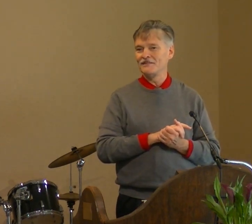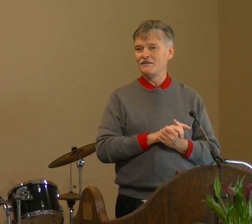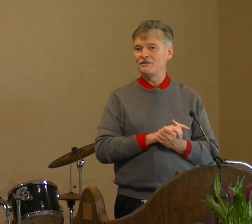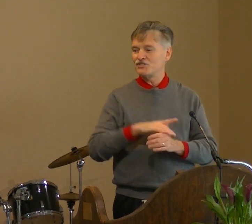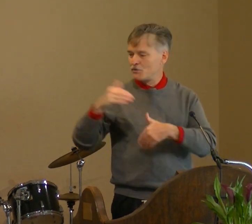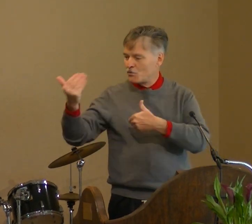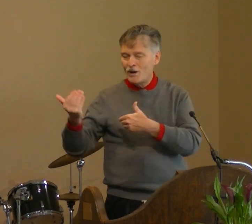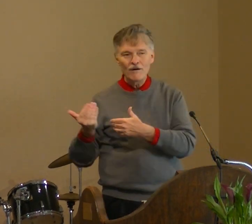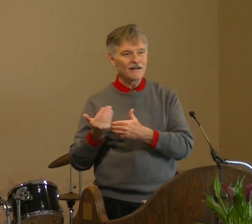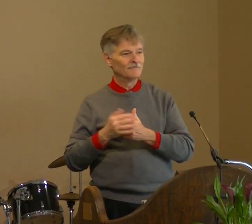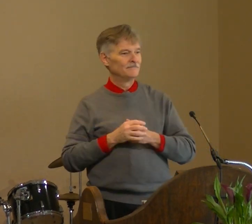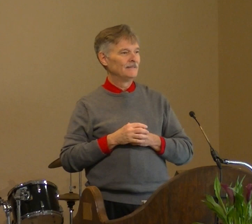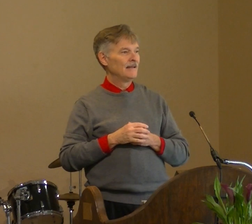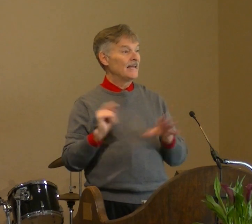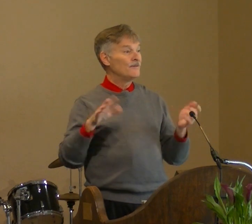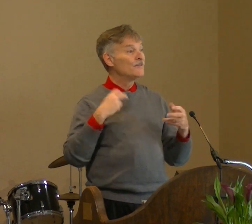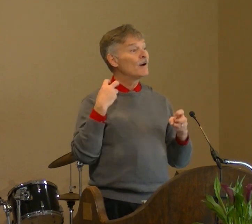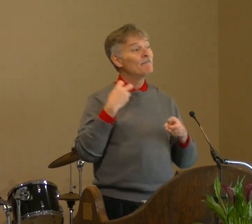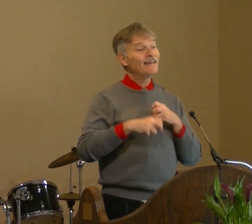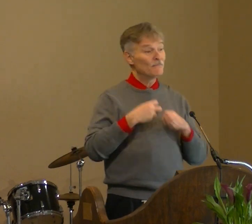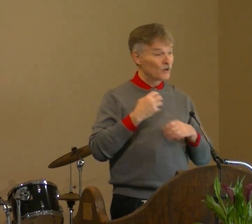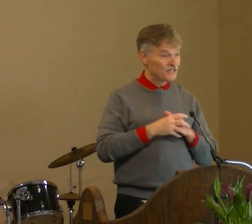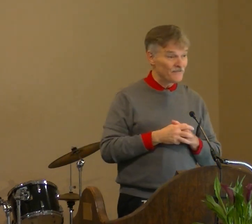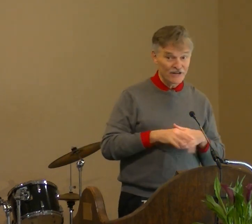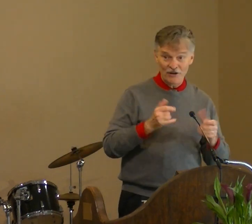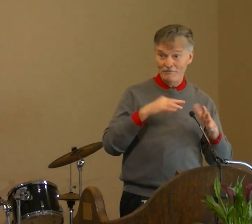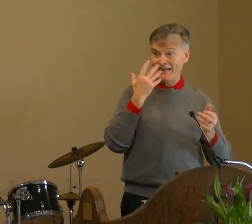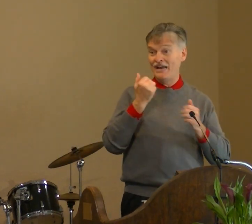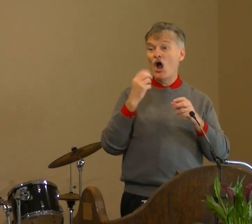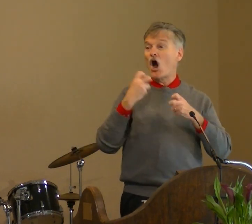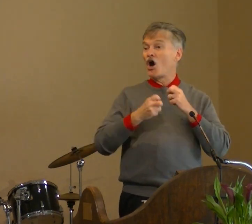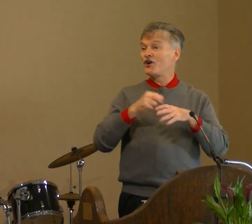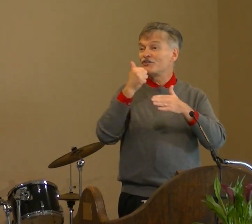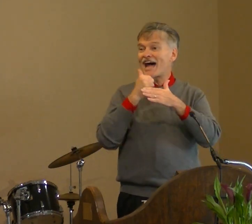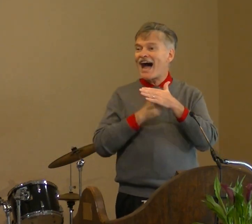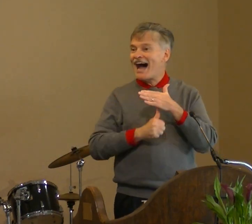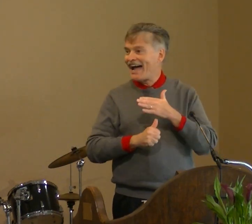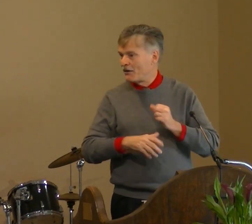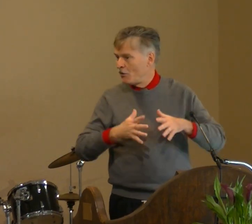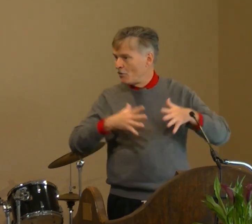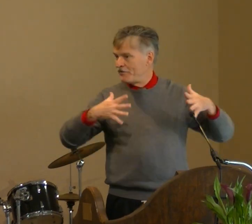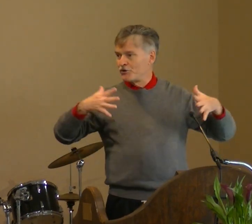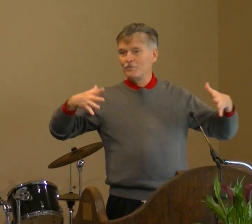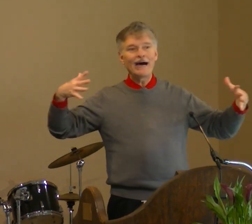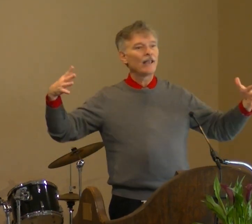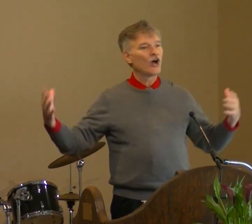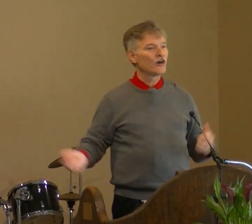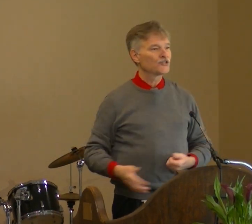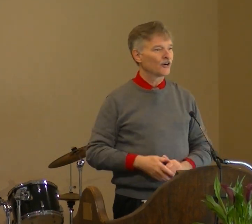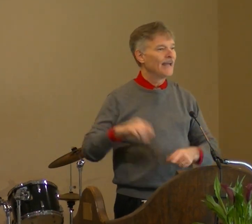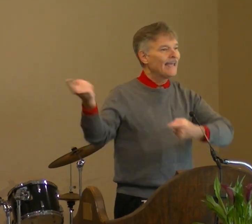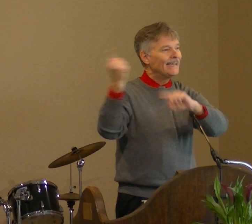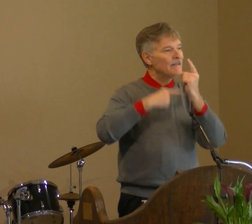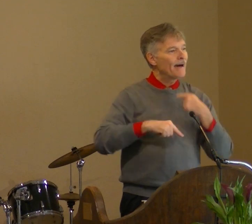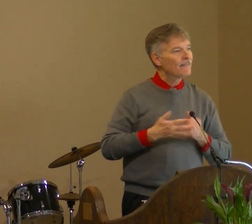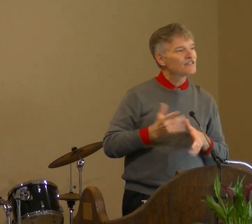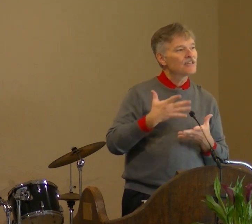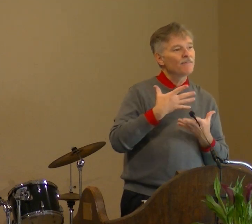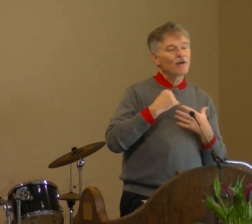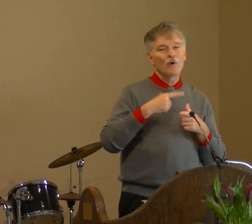But she would welcome, even though it made it more difficult, made it harder to hide when the group got larger. Anybody that said they wanted